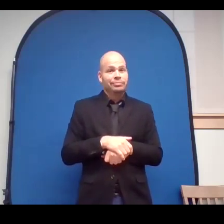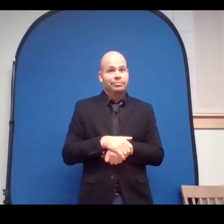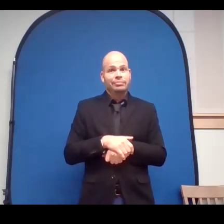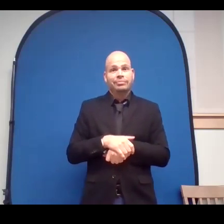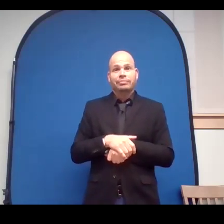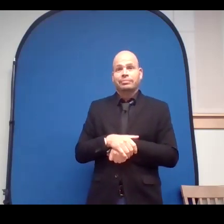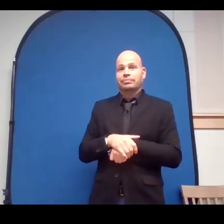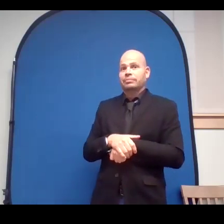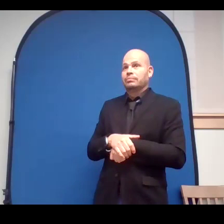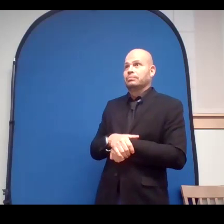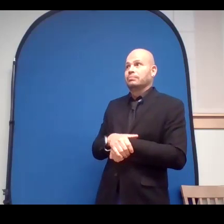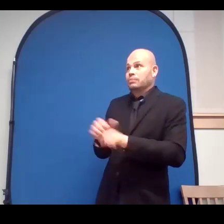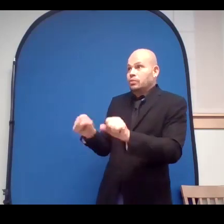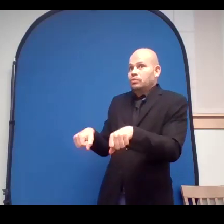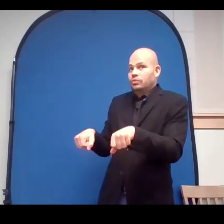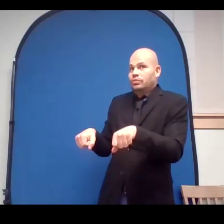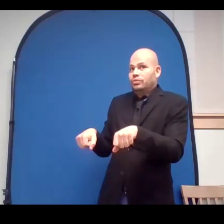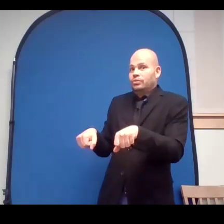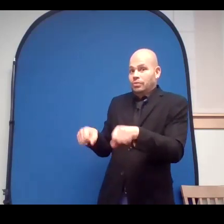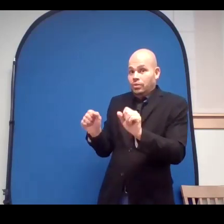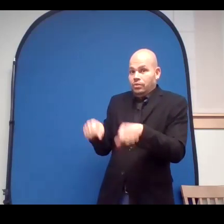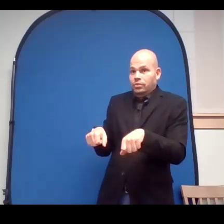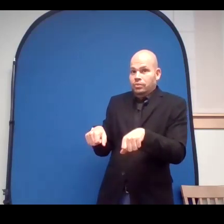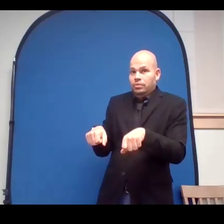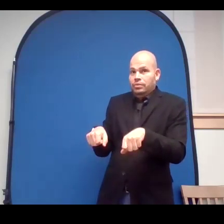Very well could have, but that would have been if the...